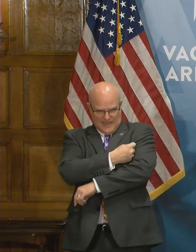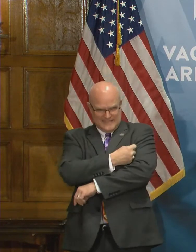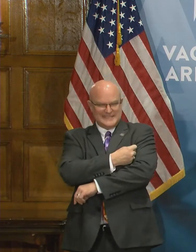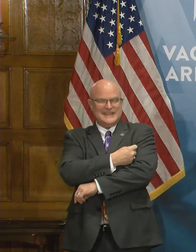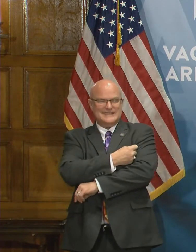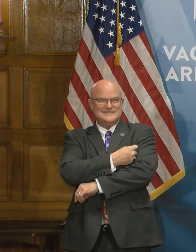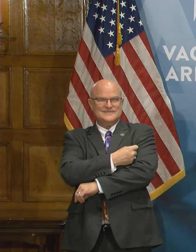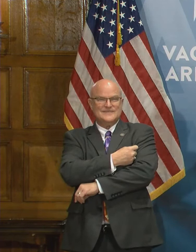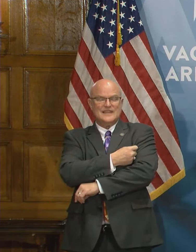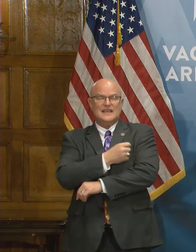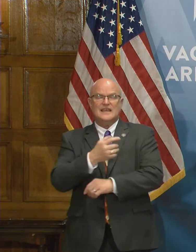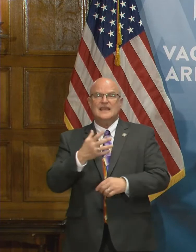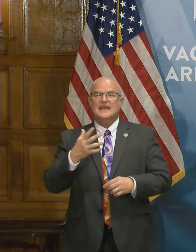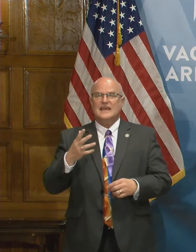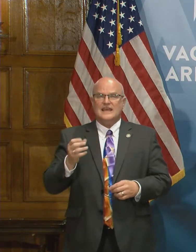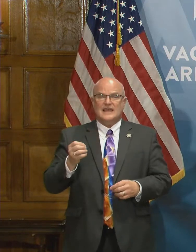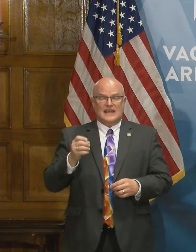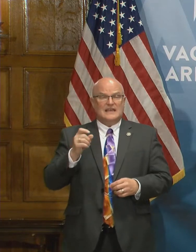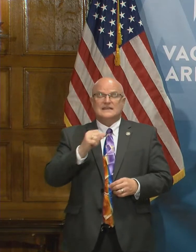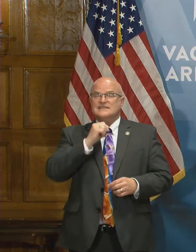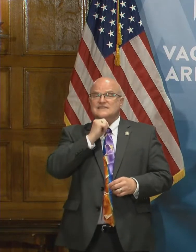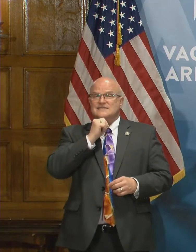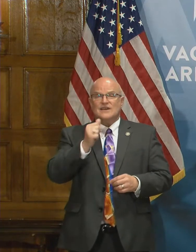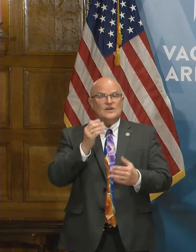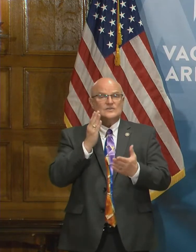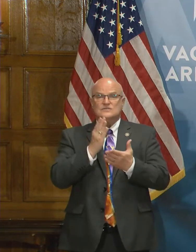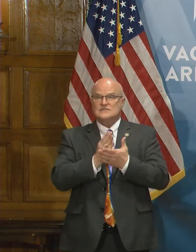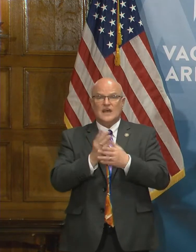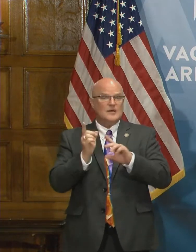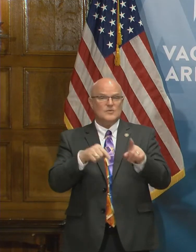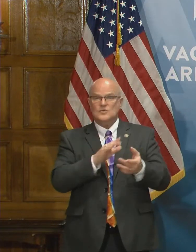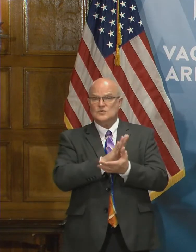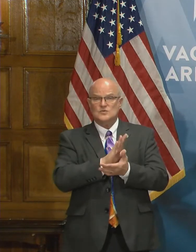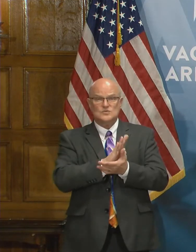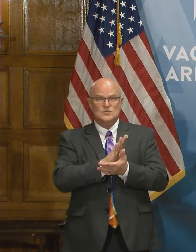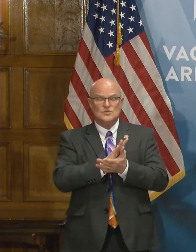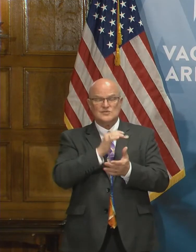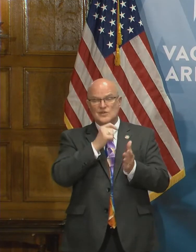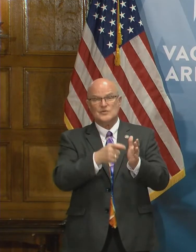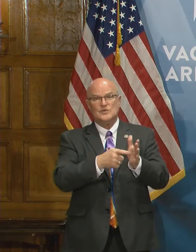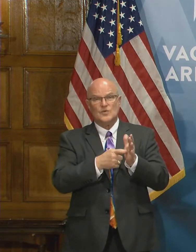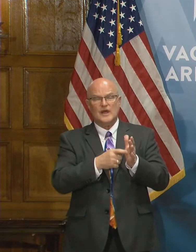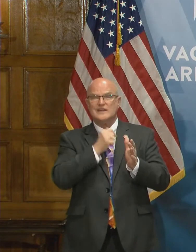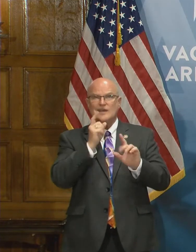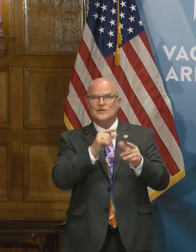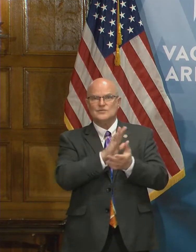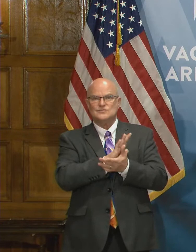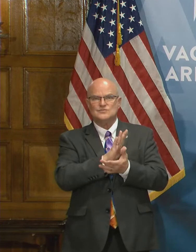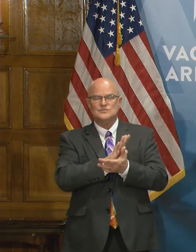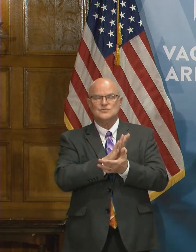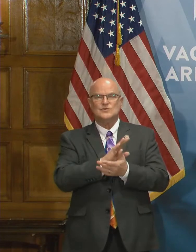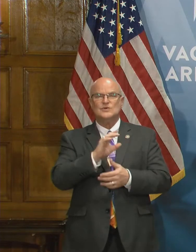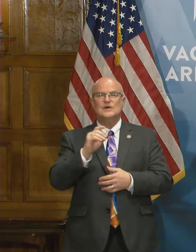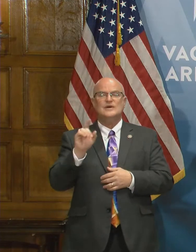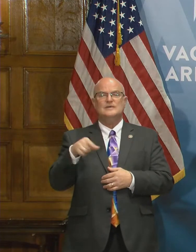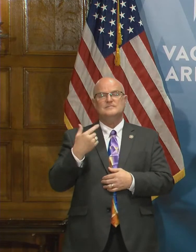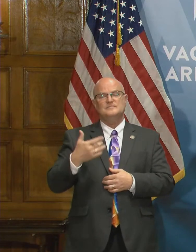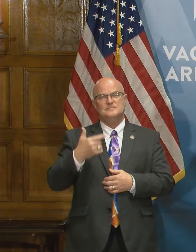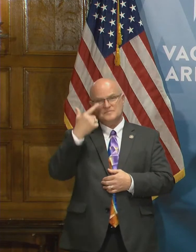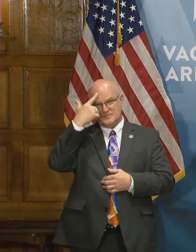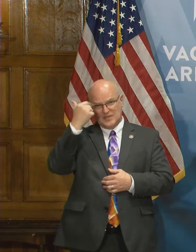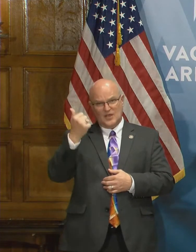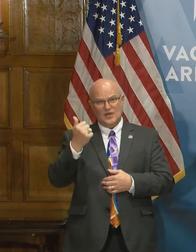vaccinated. And you should not stop going to school, or is not required to not go to school